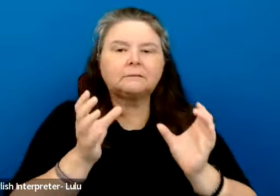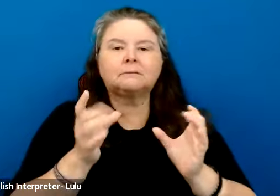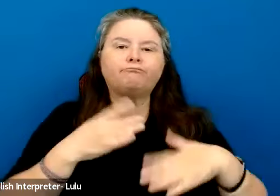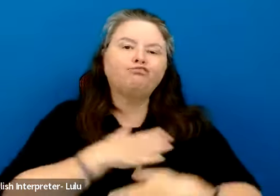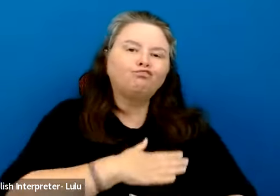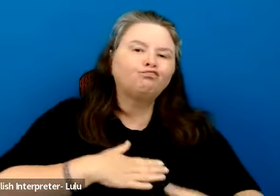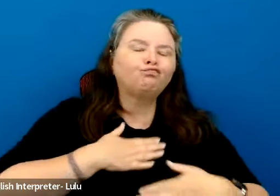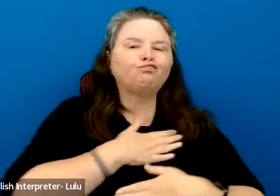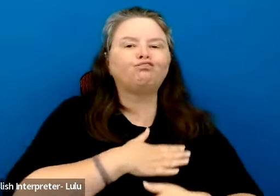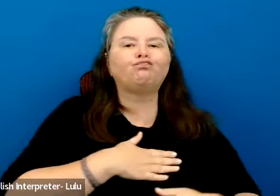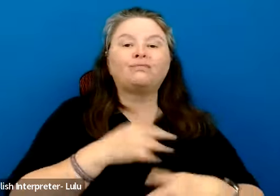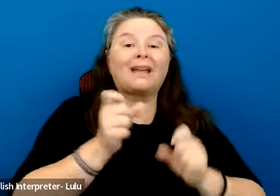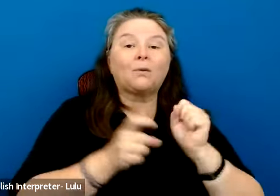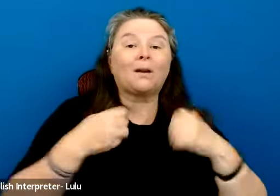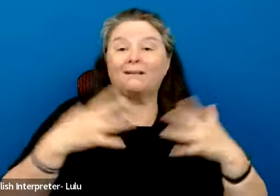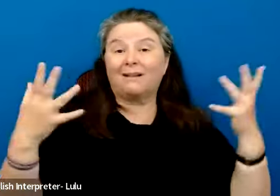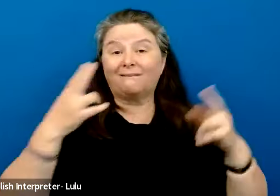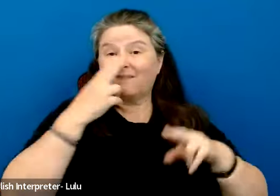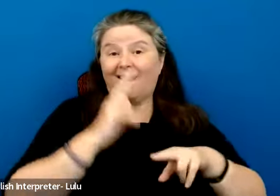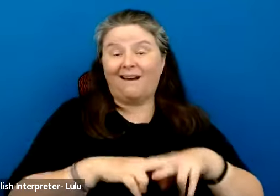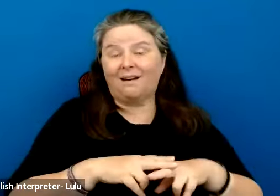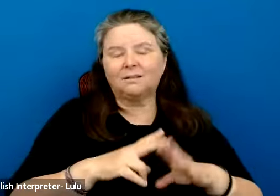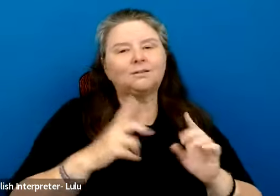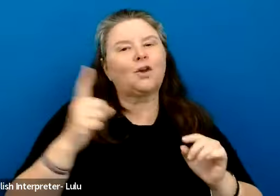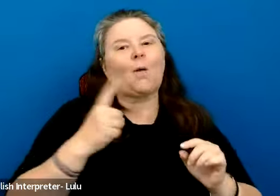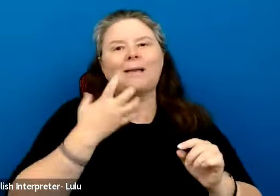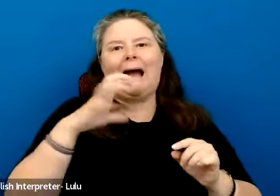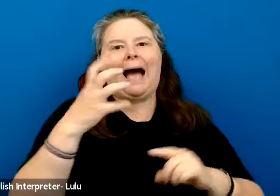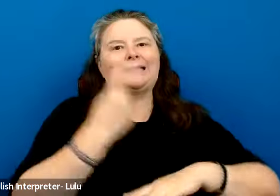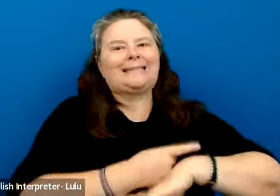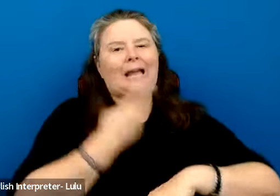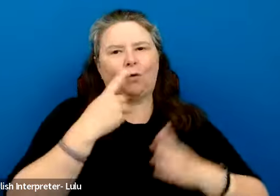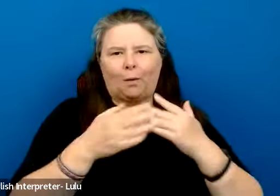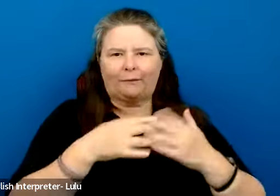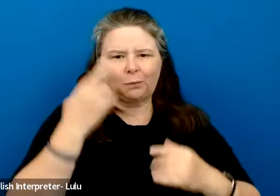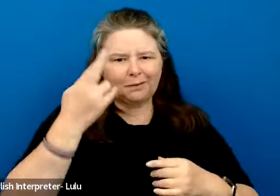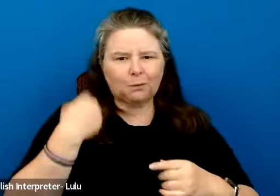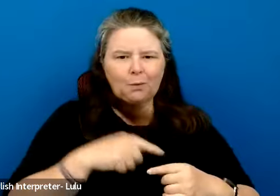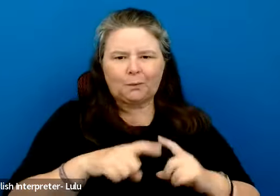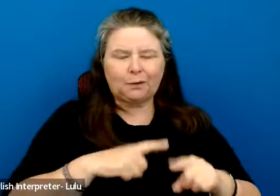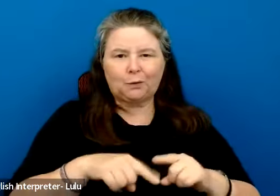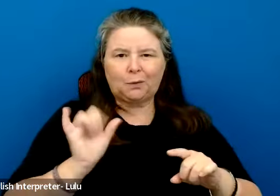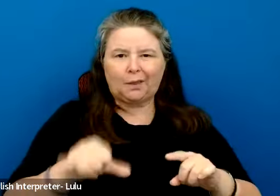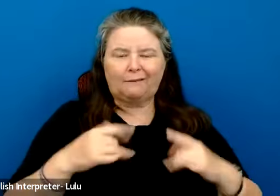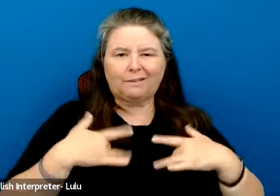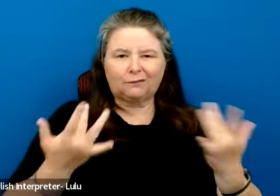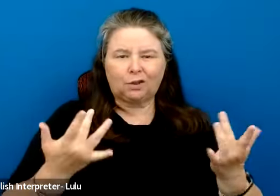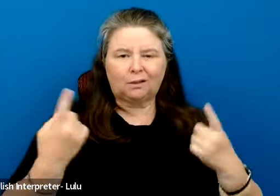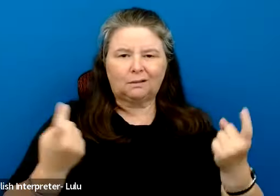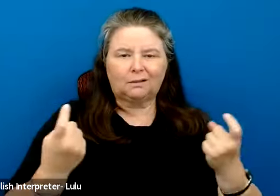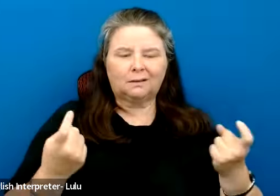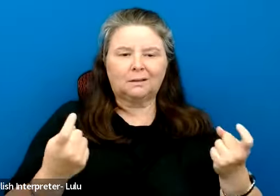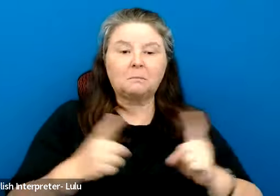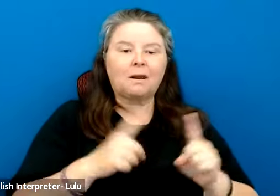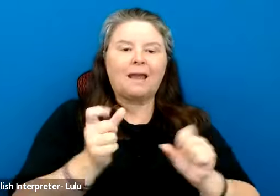entertainment. Everybody had a great time. It's always a hot day for some reason whenever we do the Multicultural Festival,